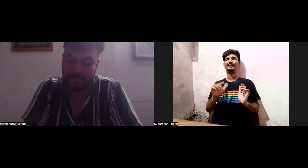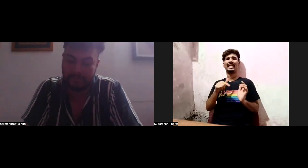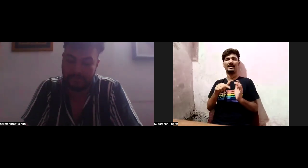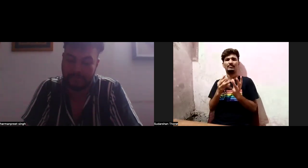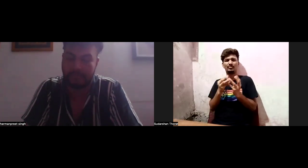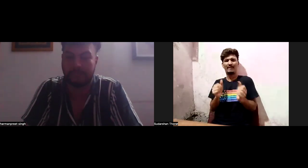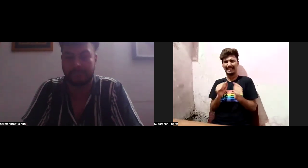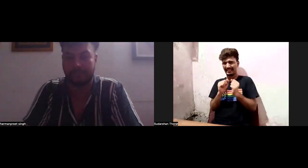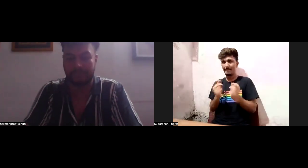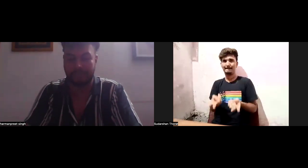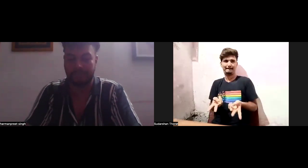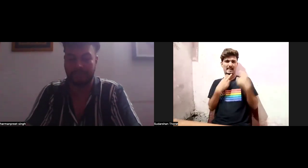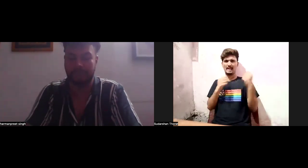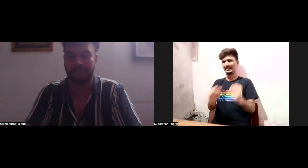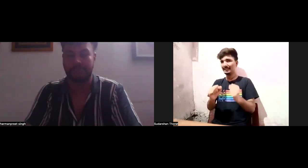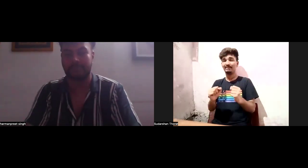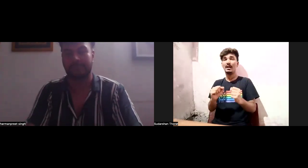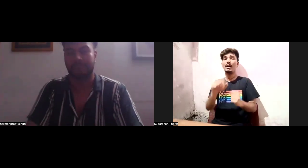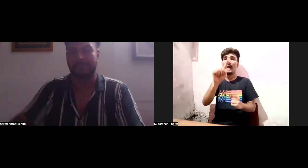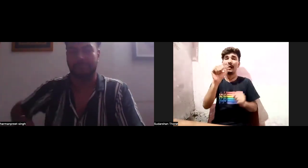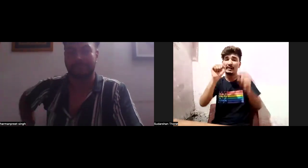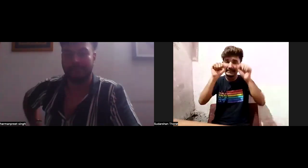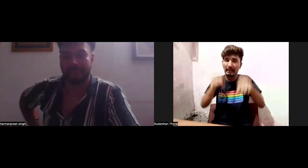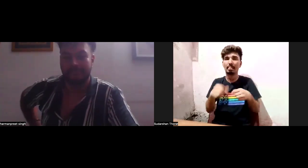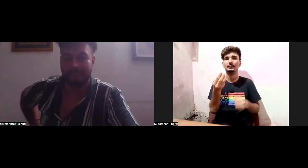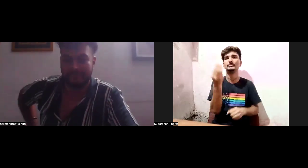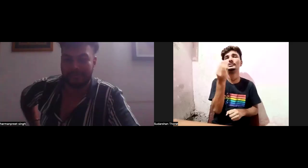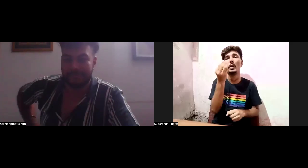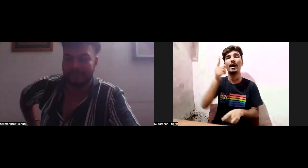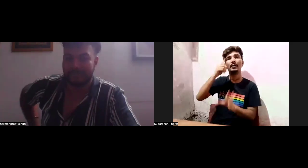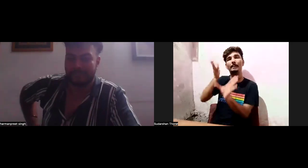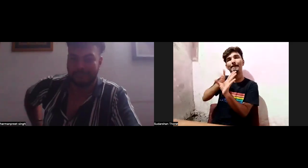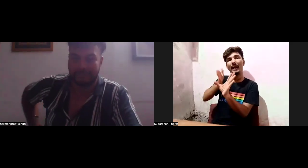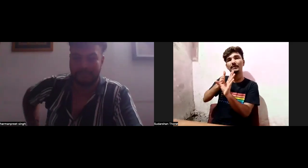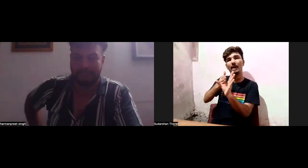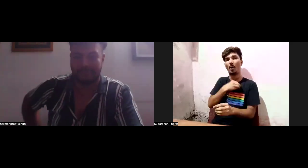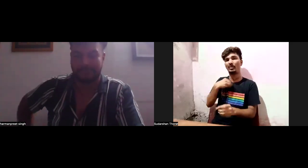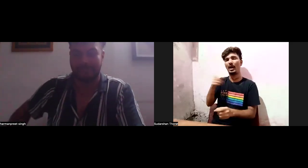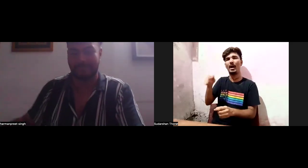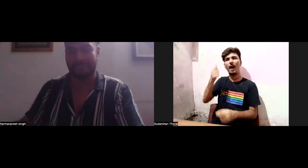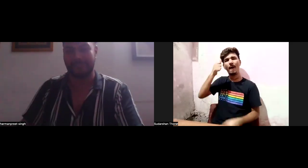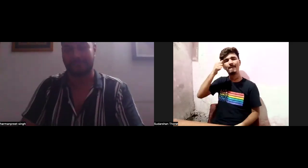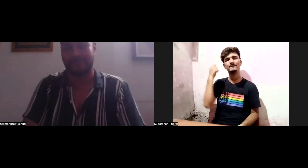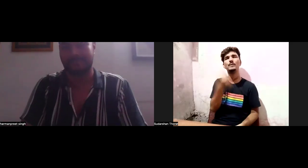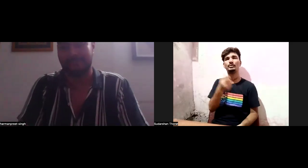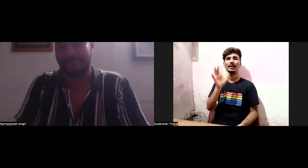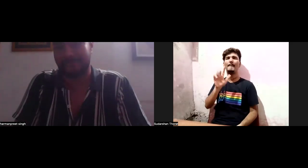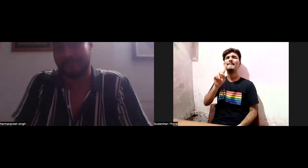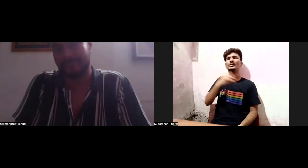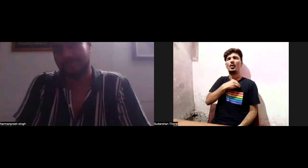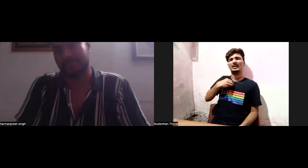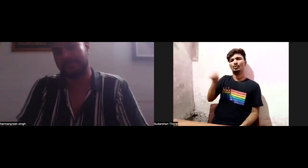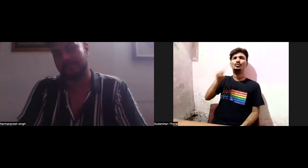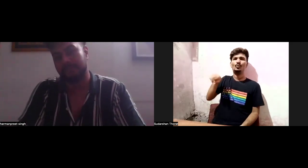So whatever that is connected with your mind, with your heart, and with your biological